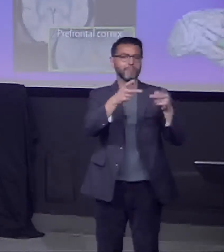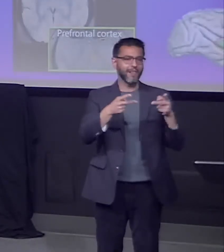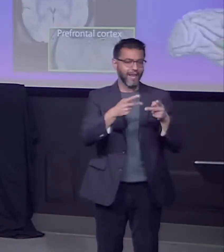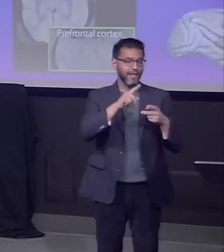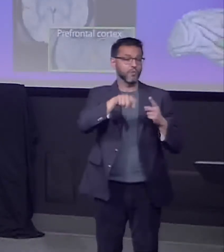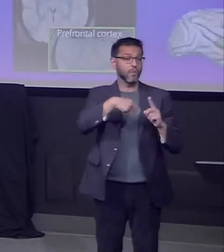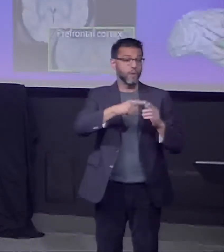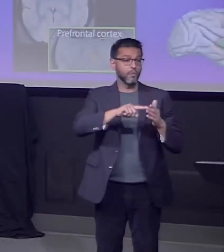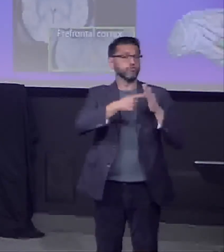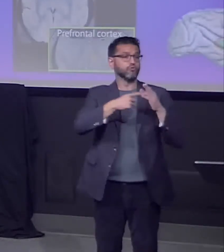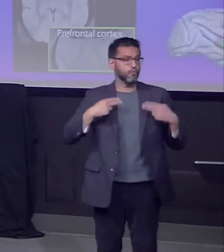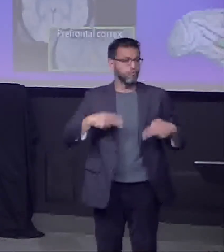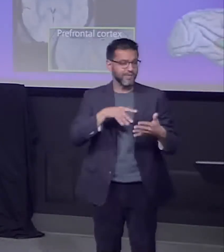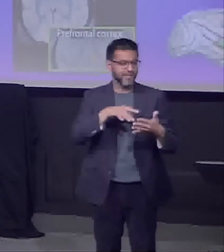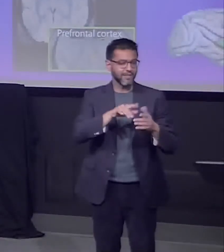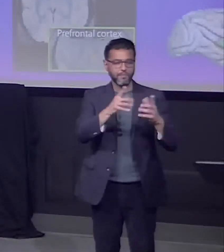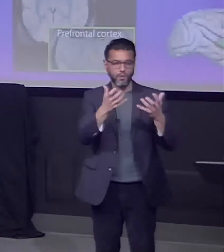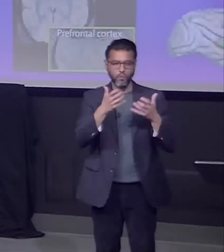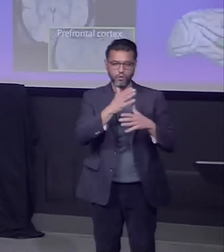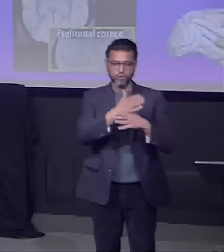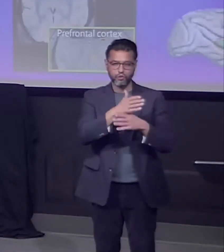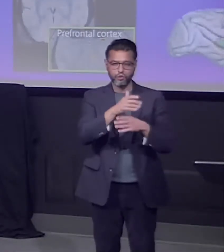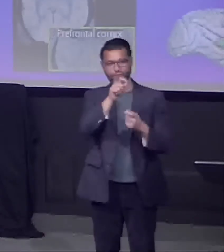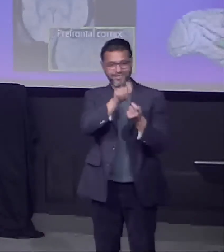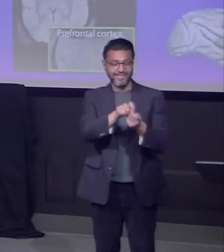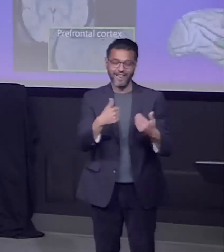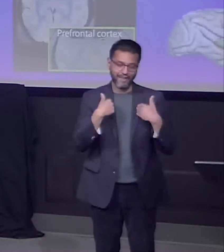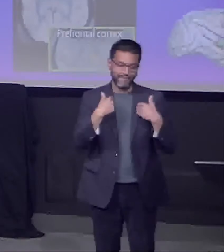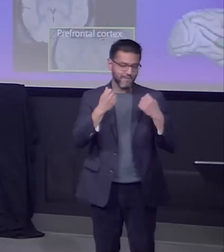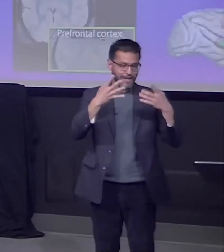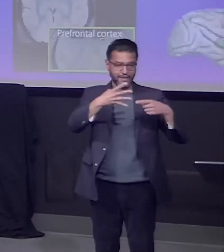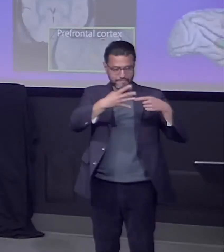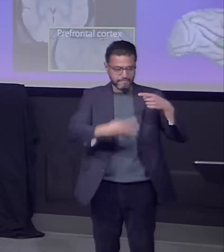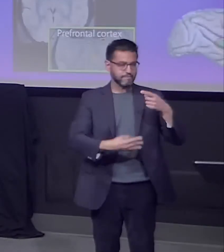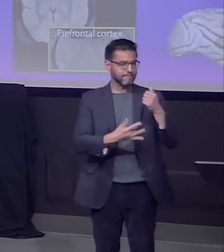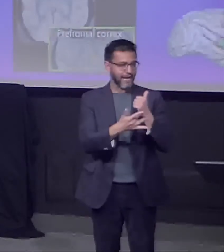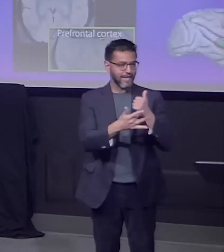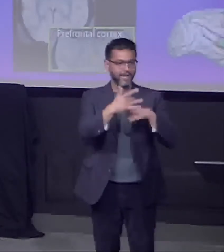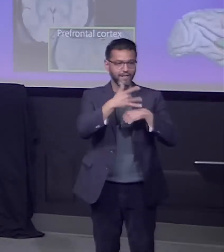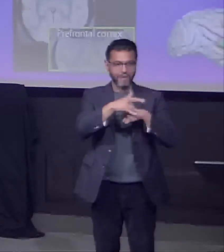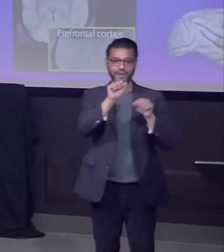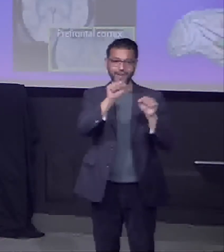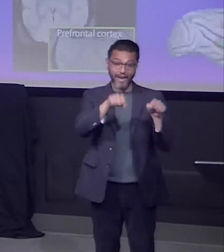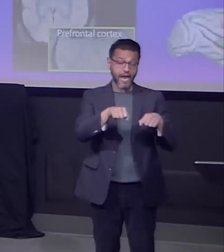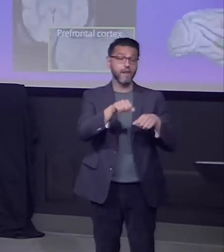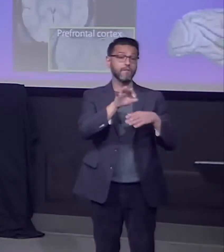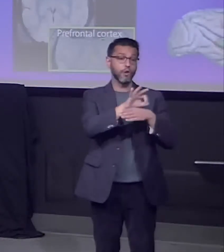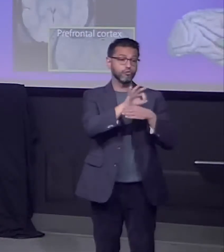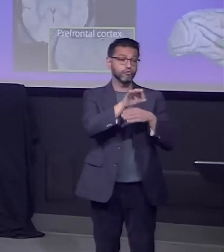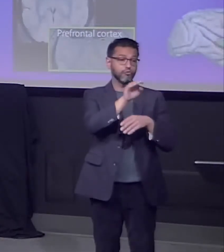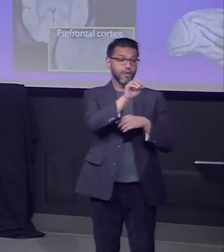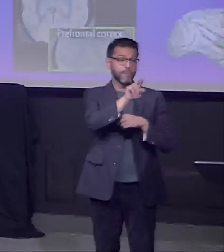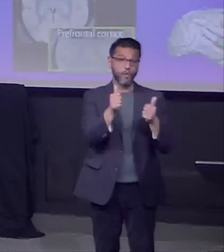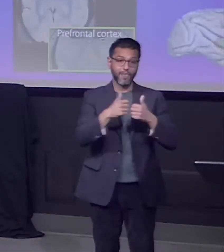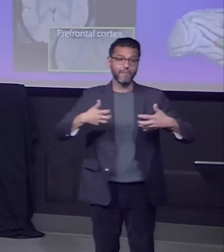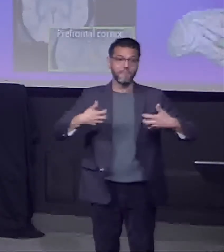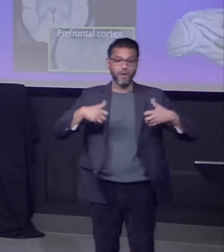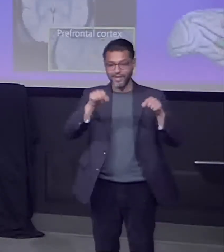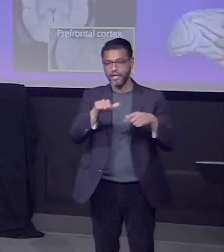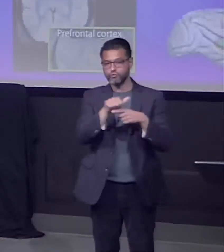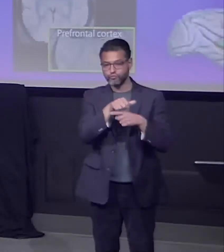first, one other detail, there's lots of techniques available now. One can do functional MRI in monkeys, of course. One can train them to lie